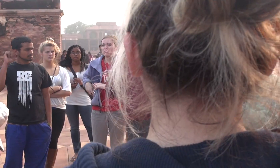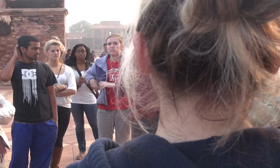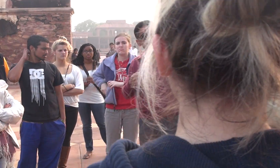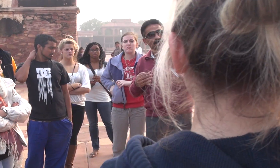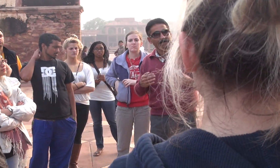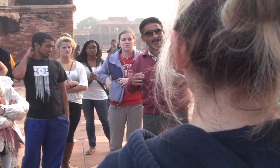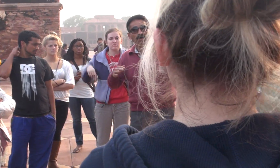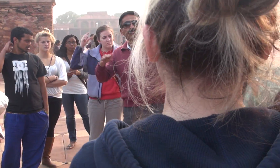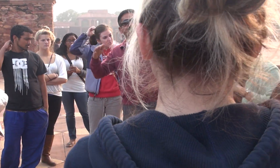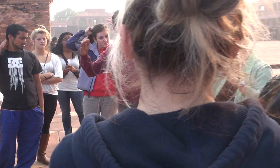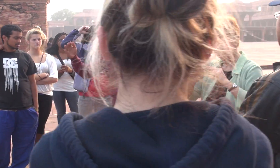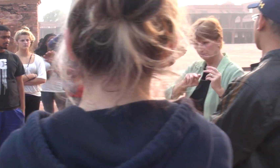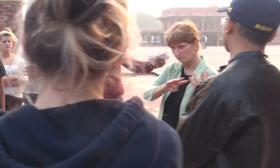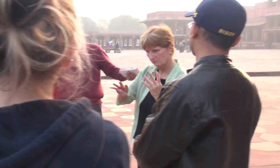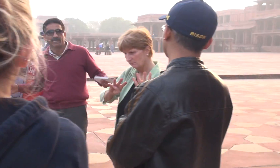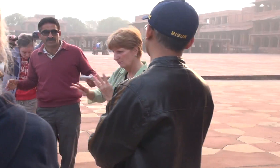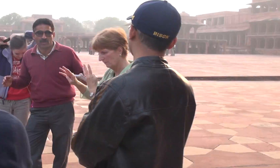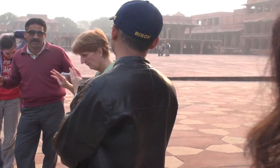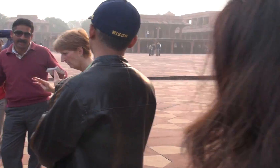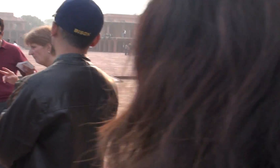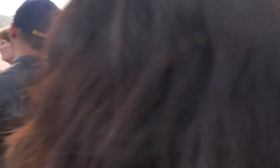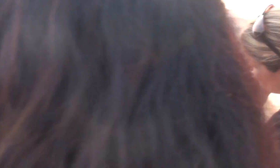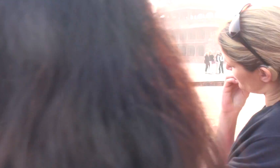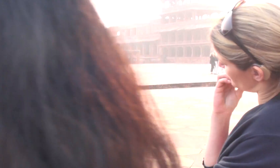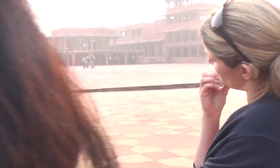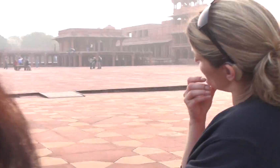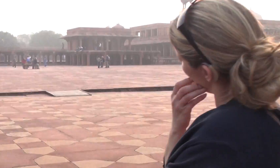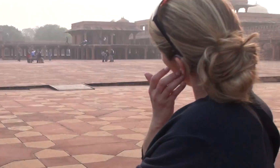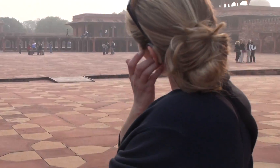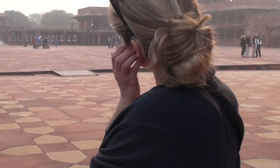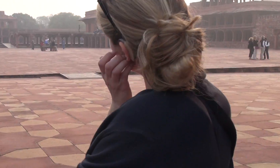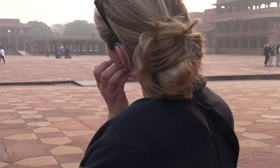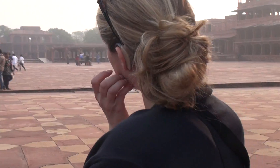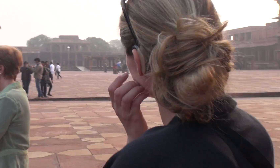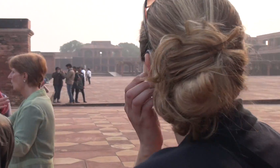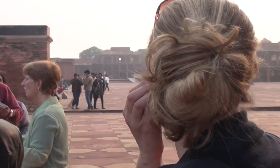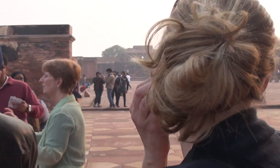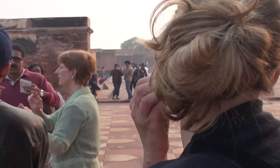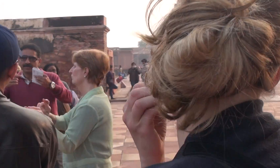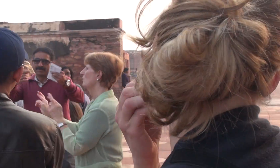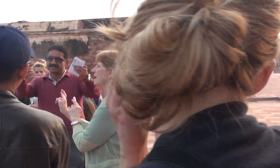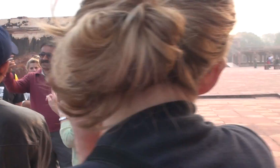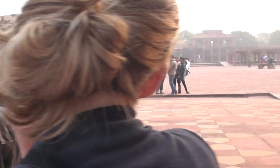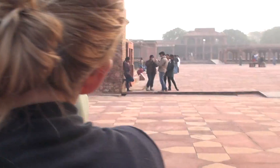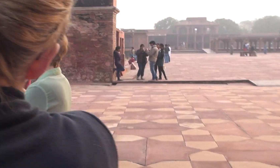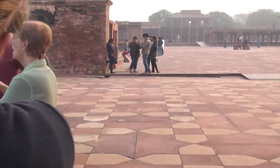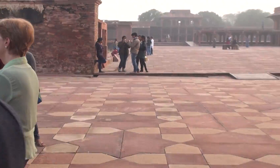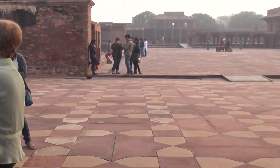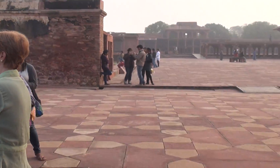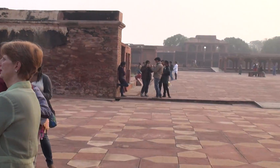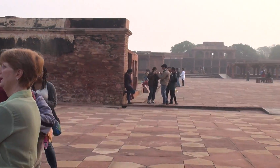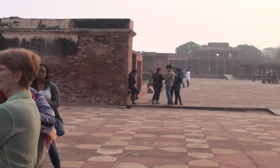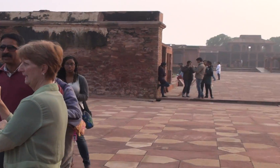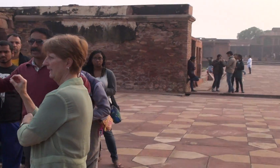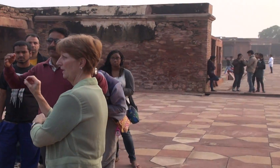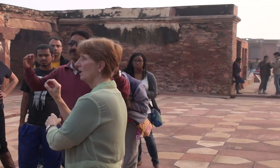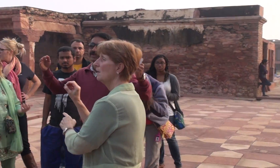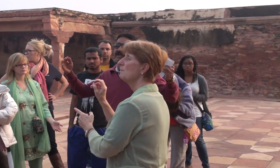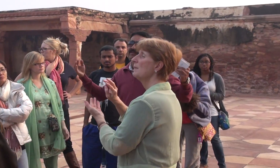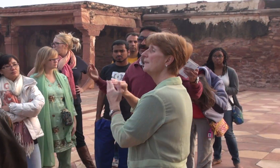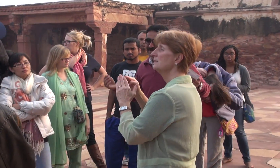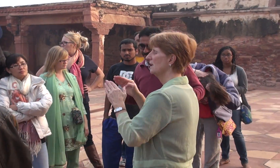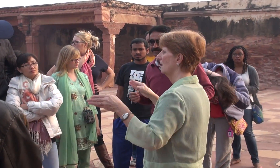moving in. Of course, the palace part was already ready in 1580, and the city around it was built